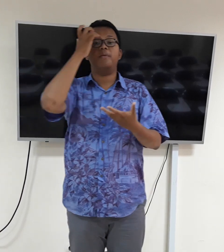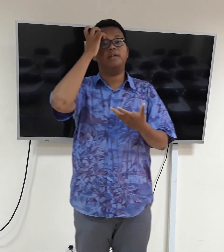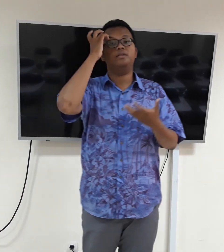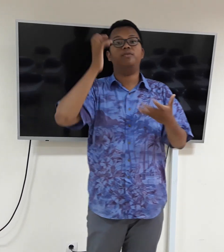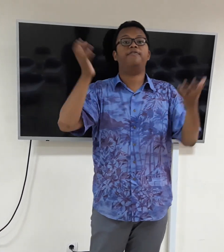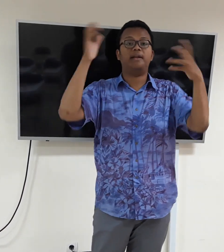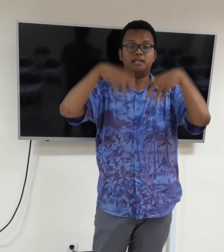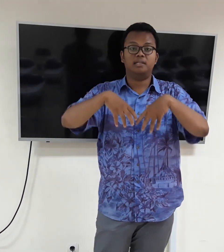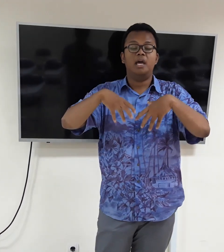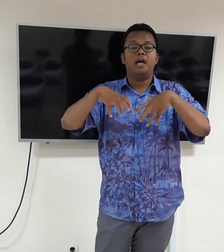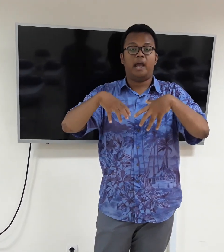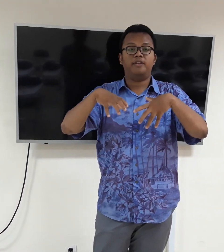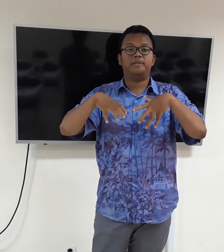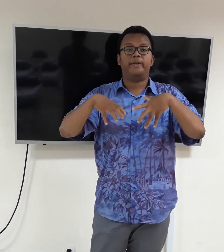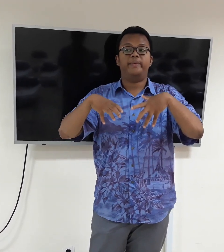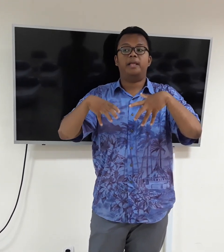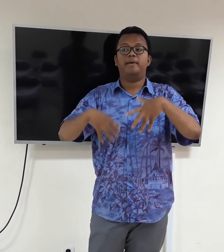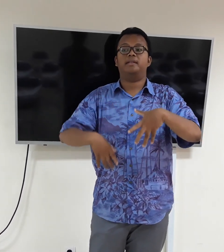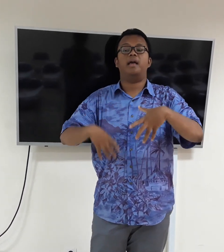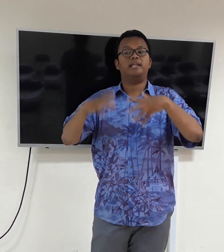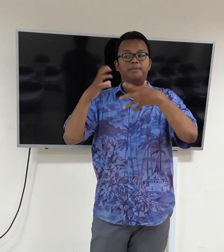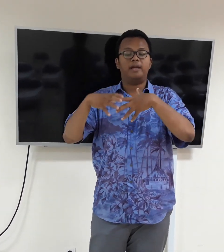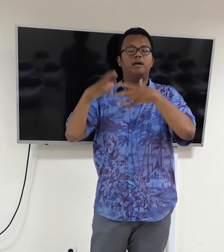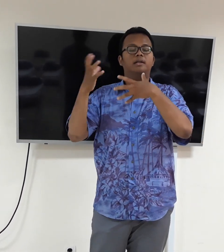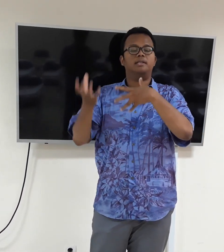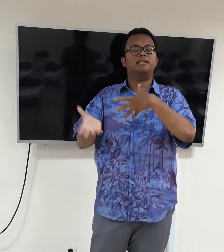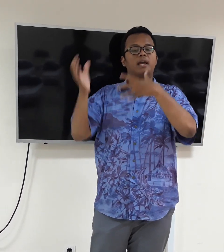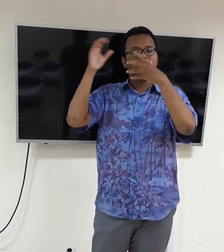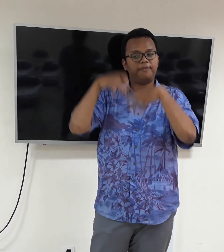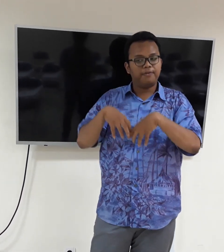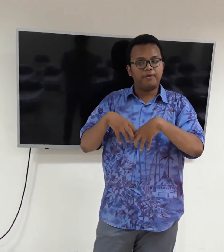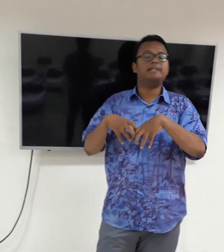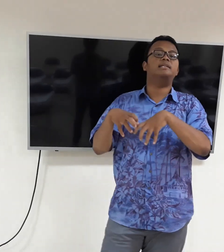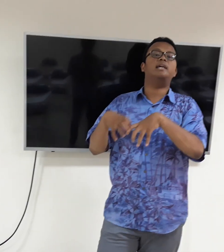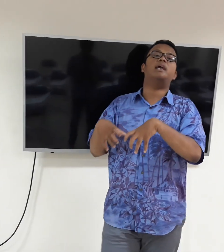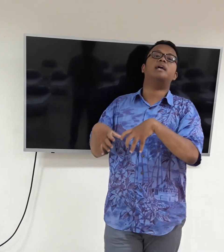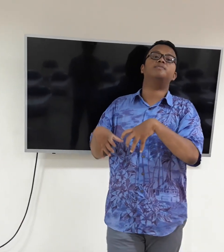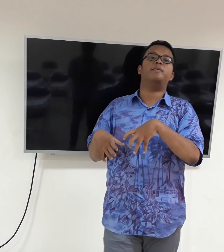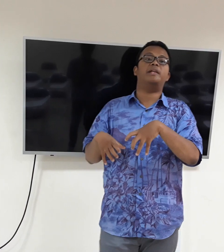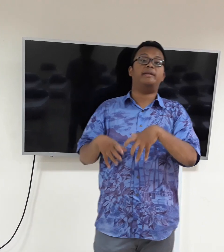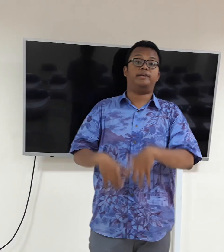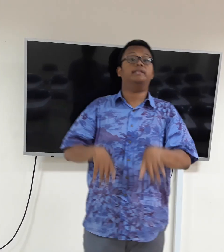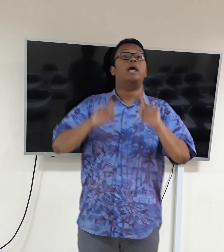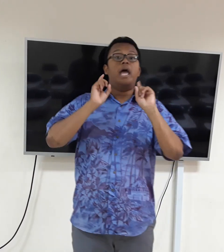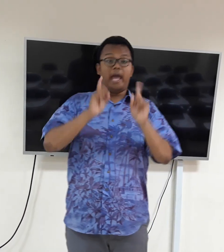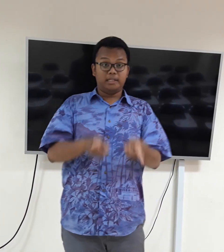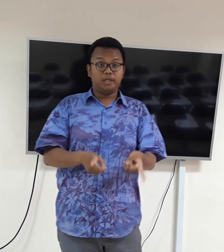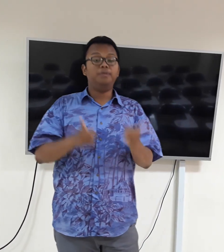variables who affect this kind of this kind of quasi-experimental method. And so